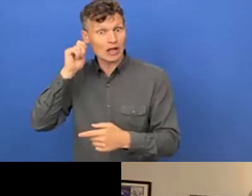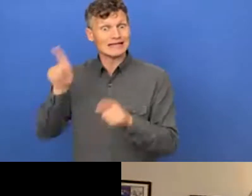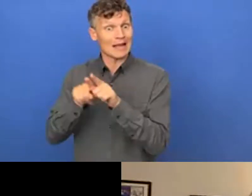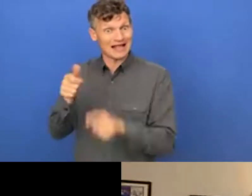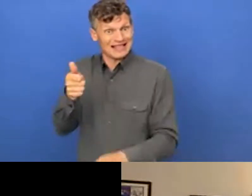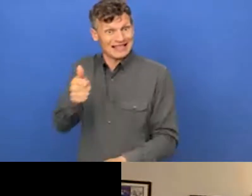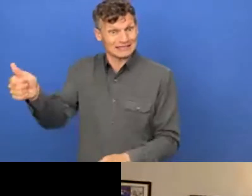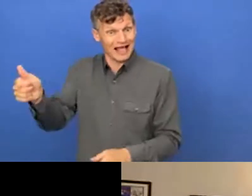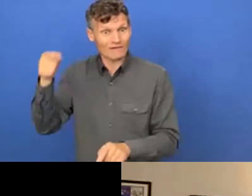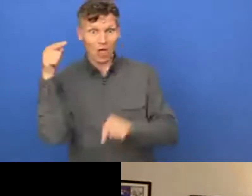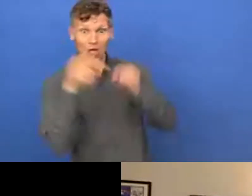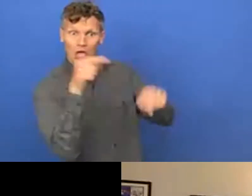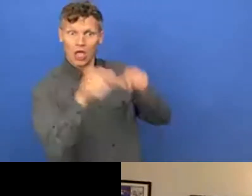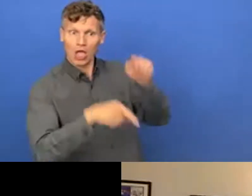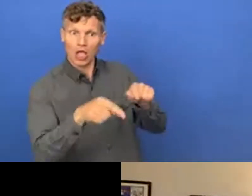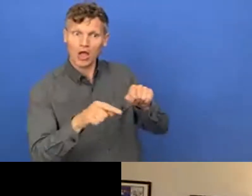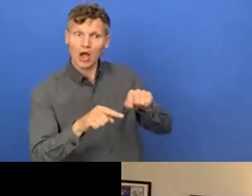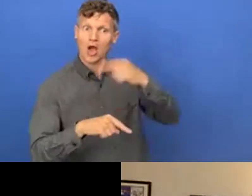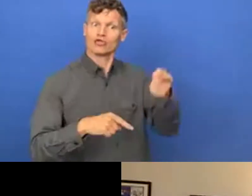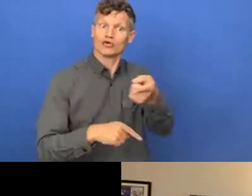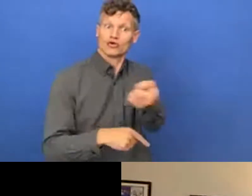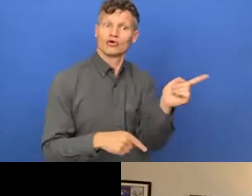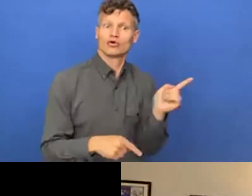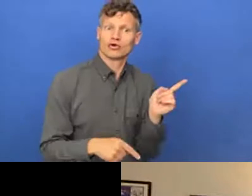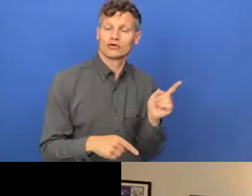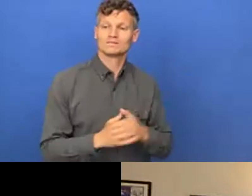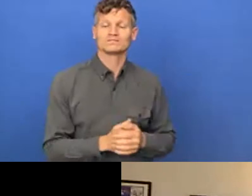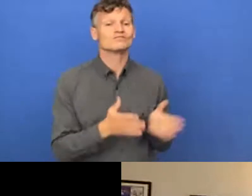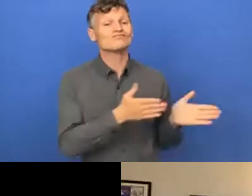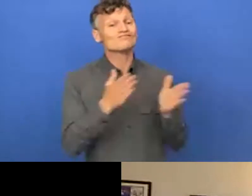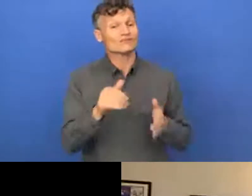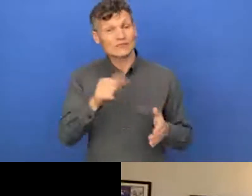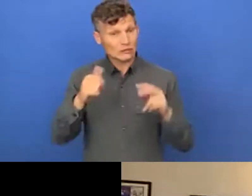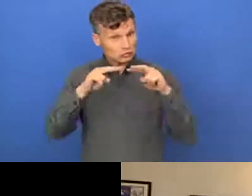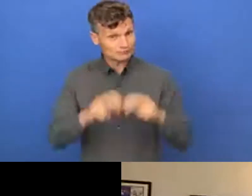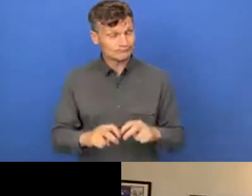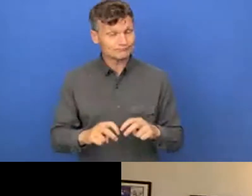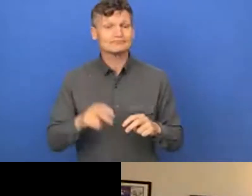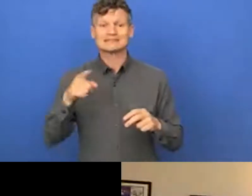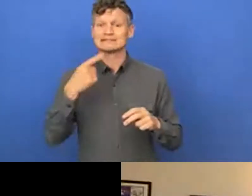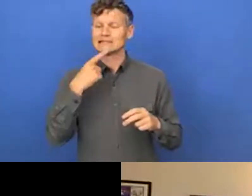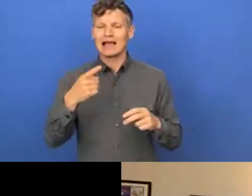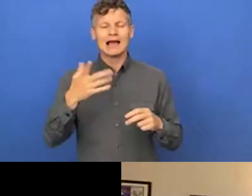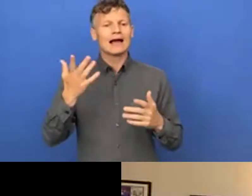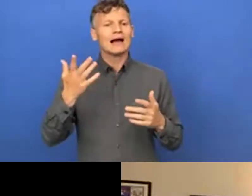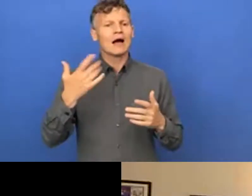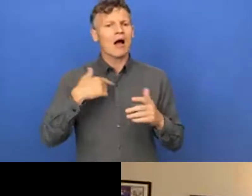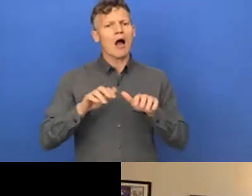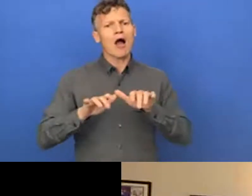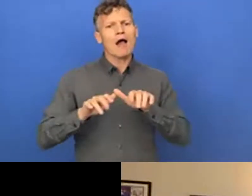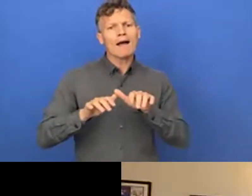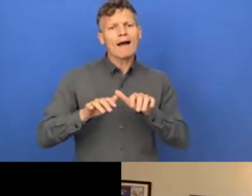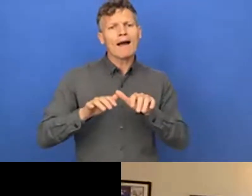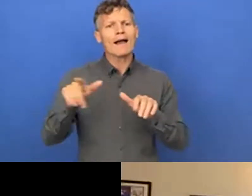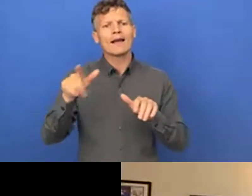students where the recognizability of an online user's disability status or the availability of knowledge